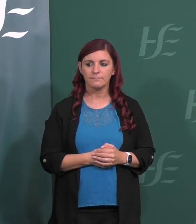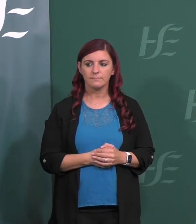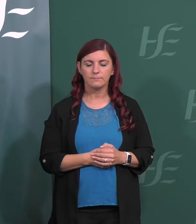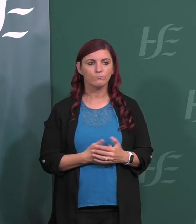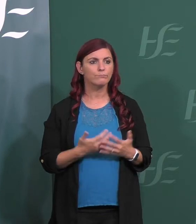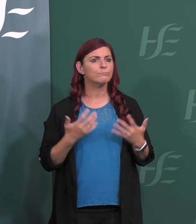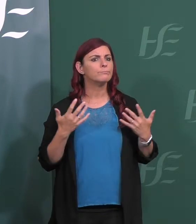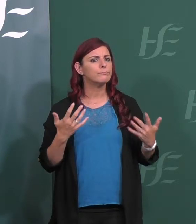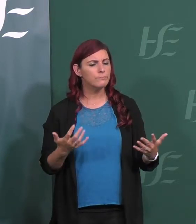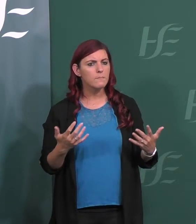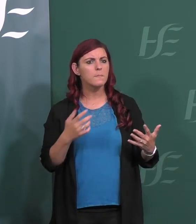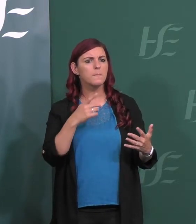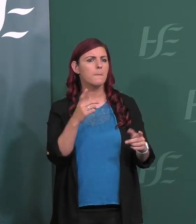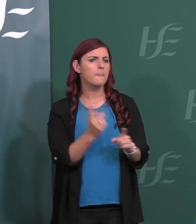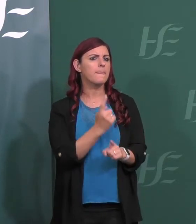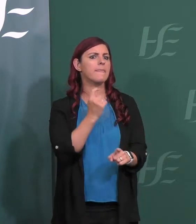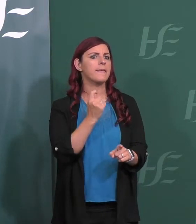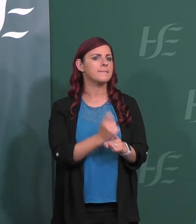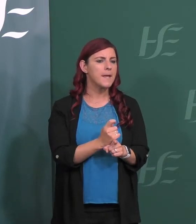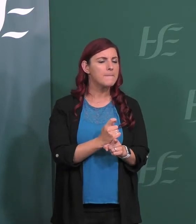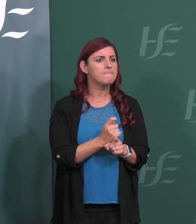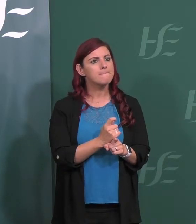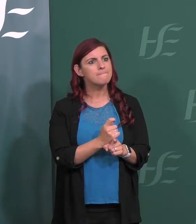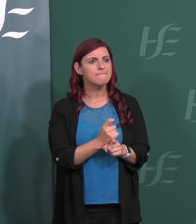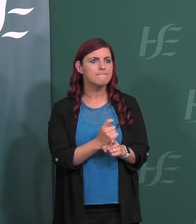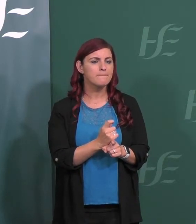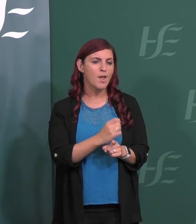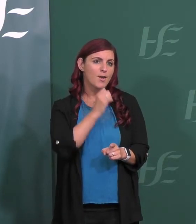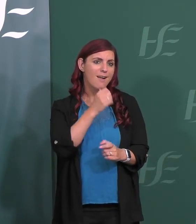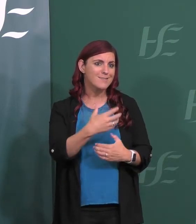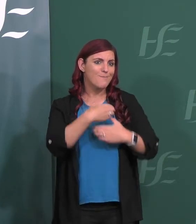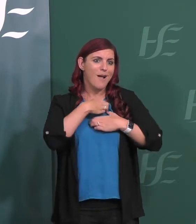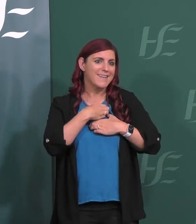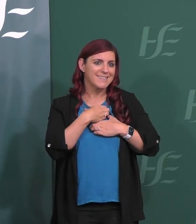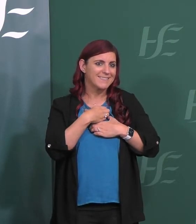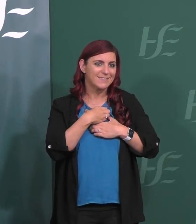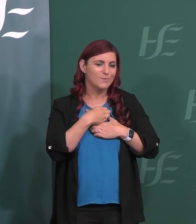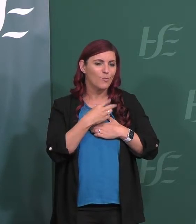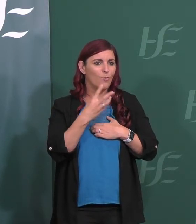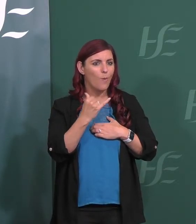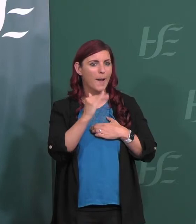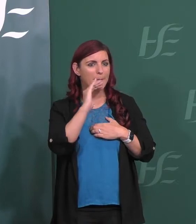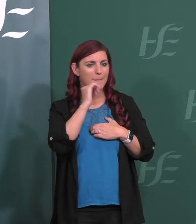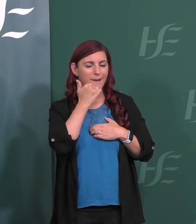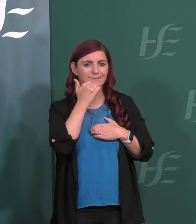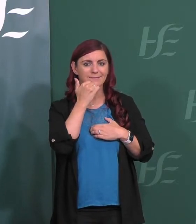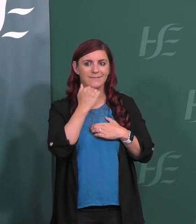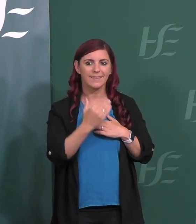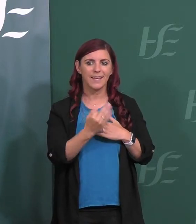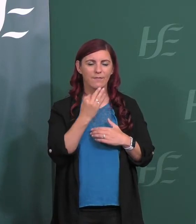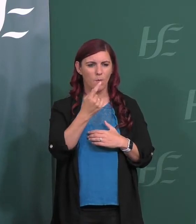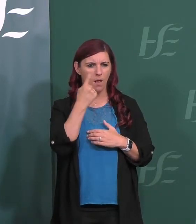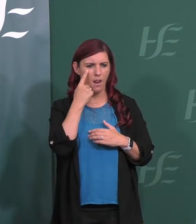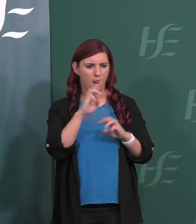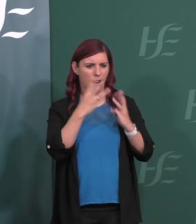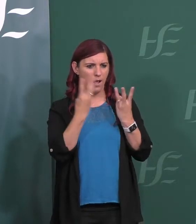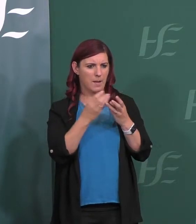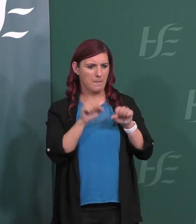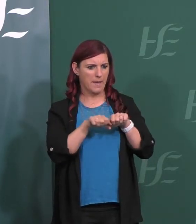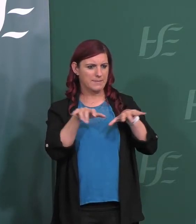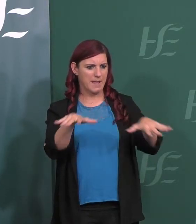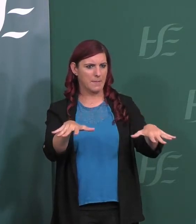But in many ways, maybe we shouldn't be completely surprised by the uptake, because if you do look through the pandemic